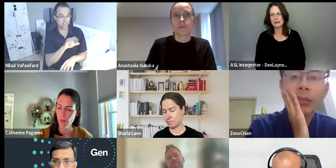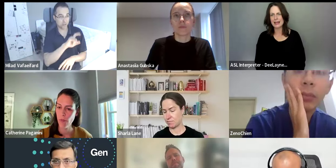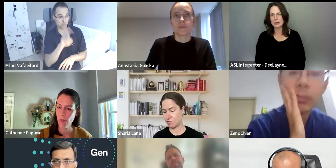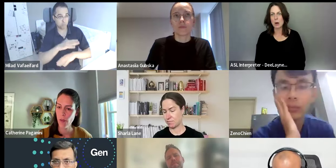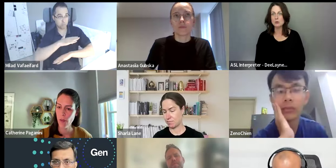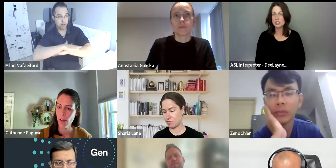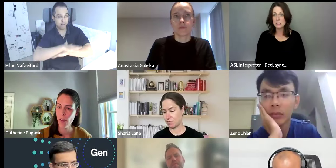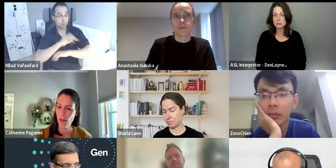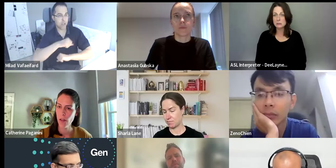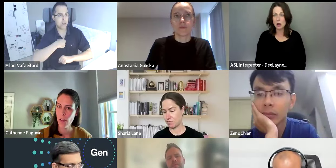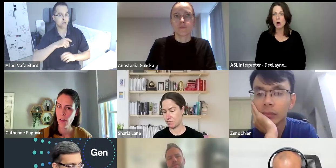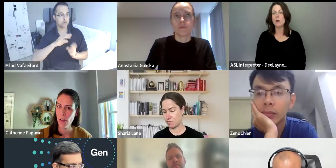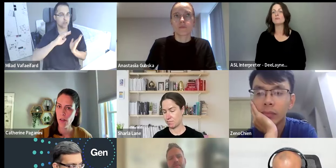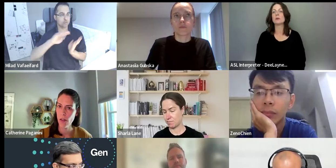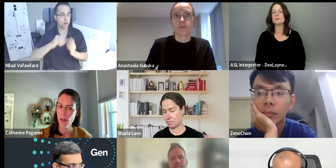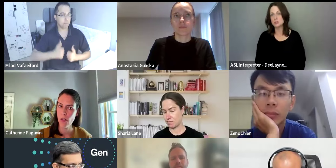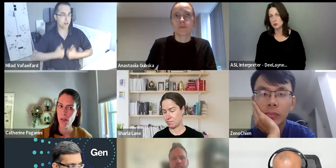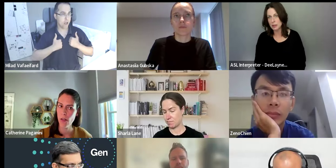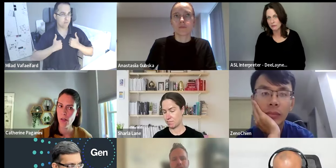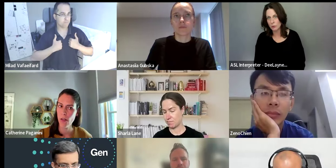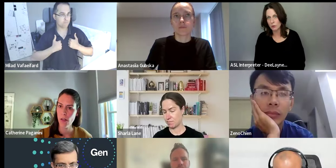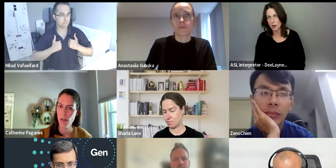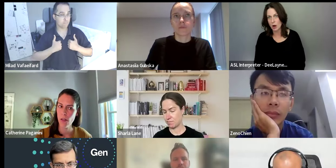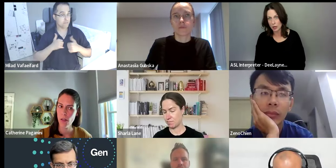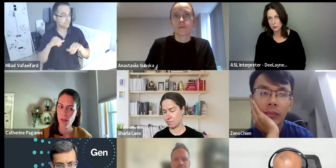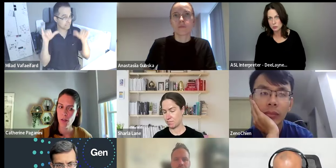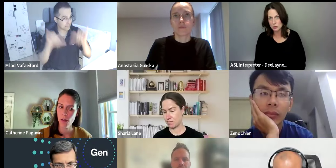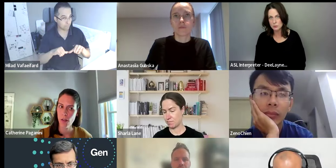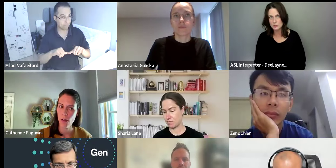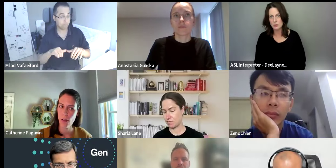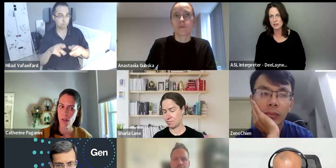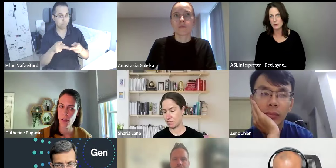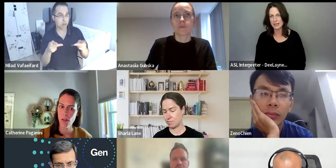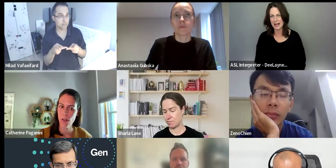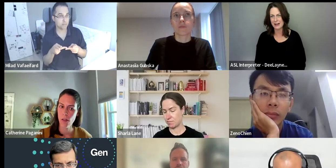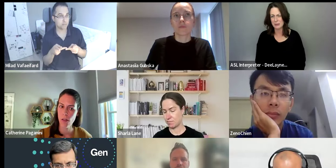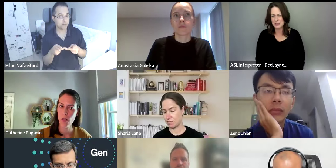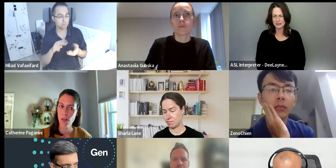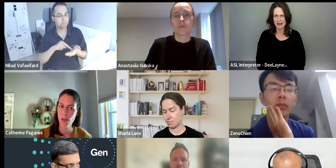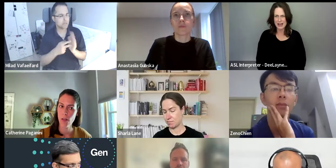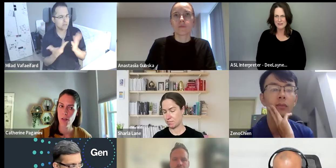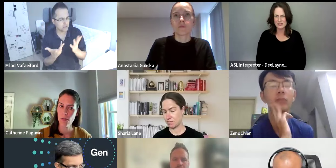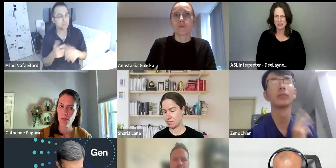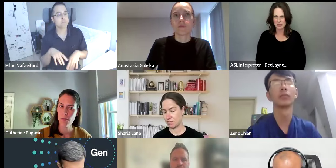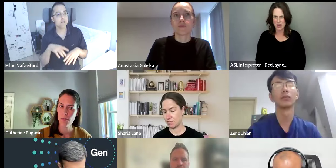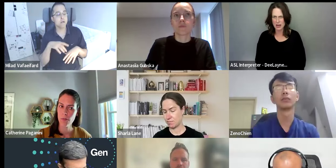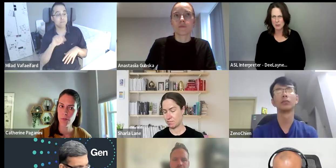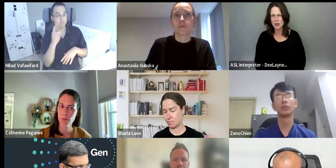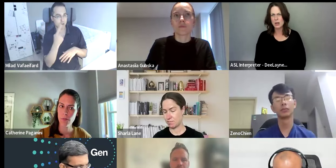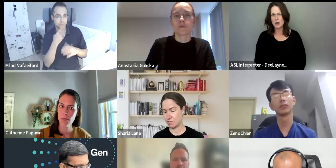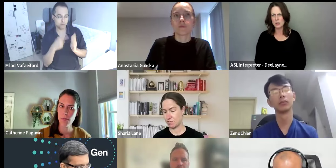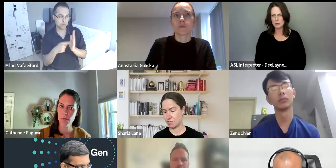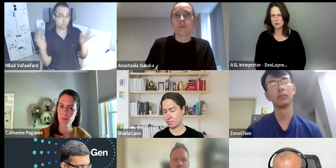so we can like post it from the Zoom platform on YouTube so that we can have, can we do it live at the same